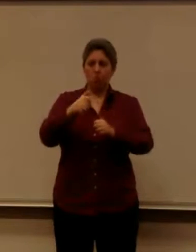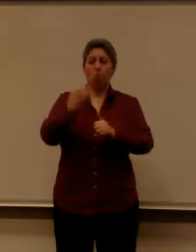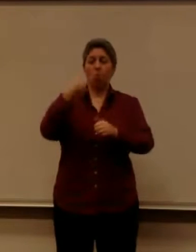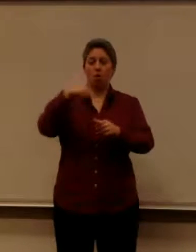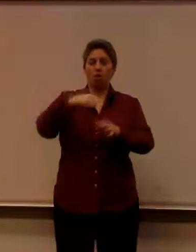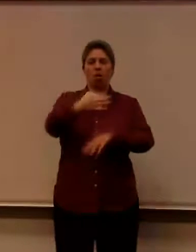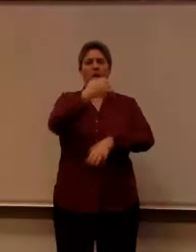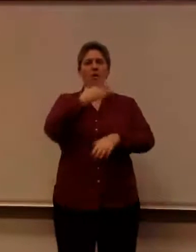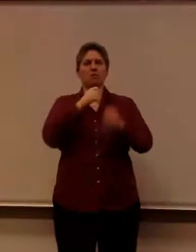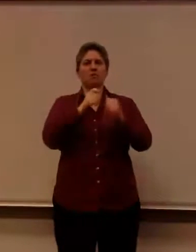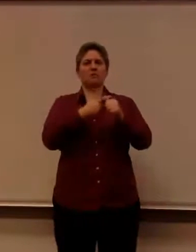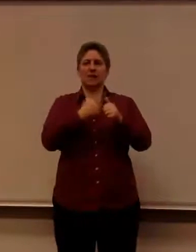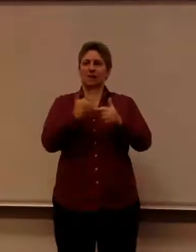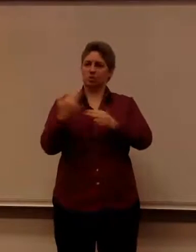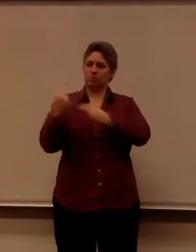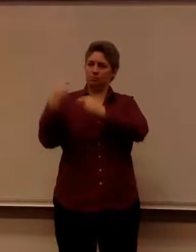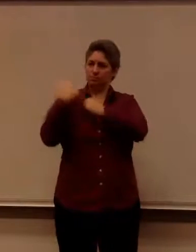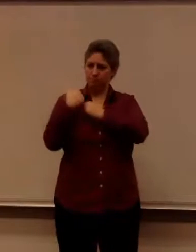the DSP,